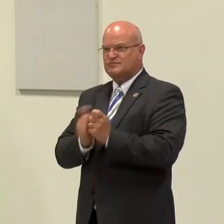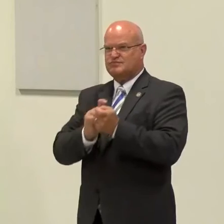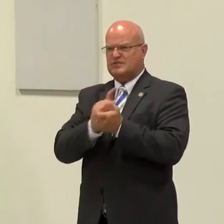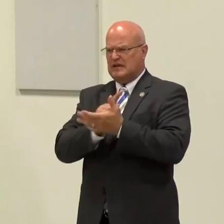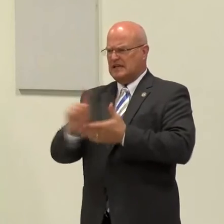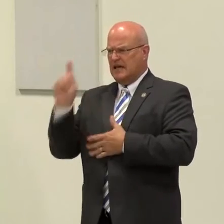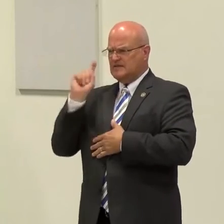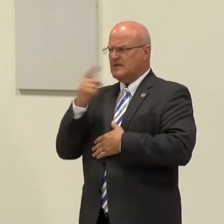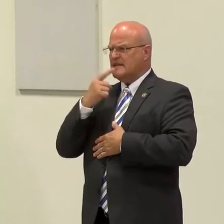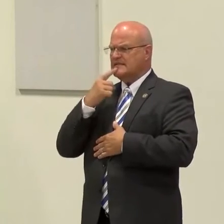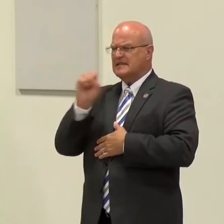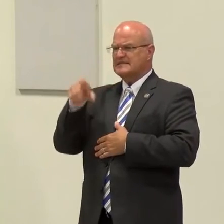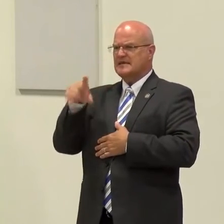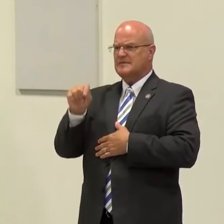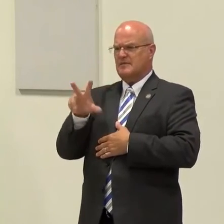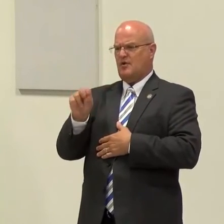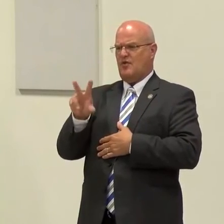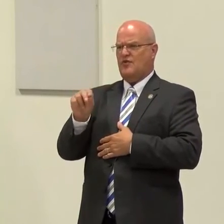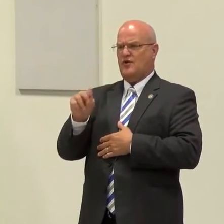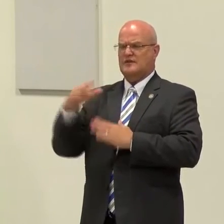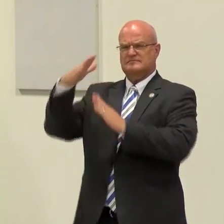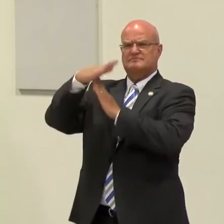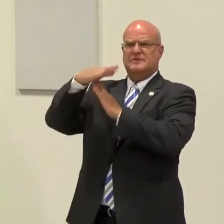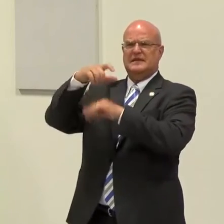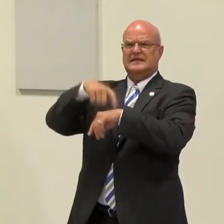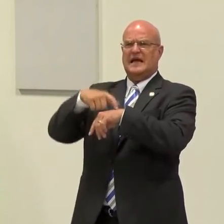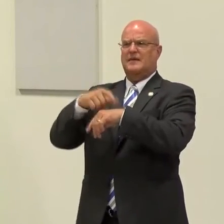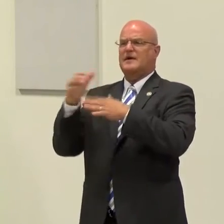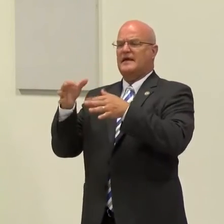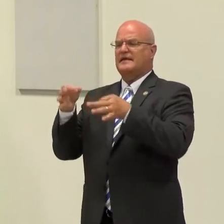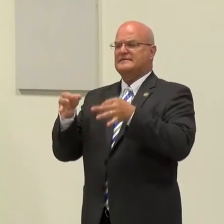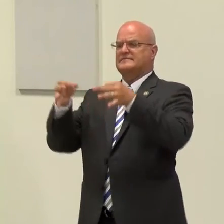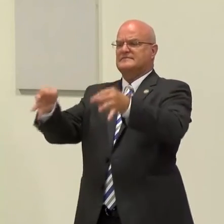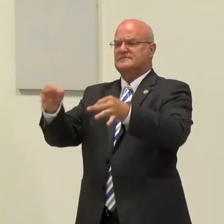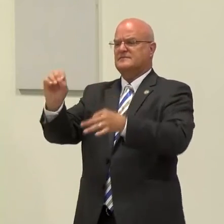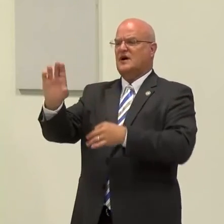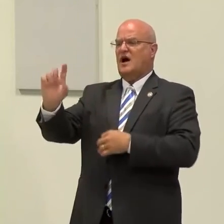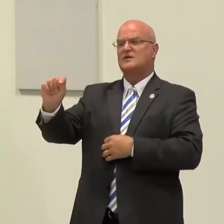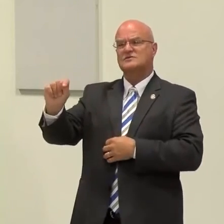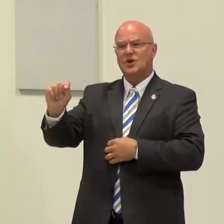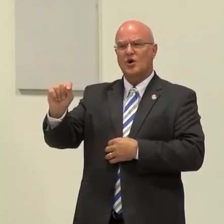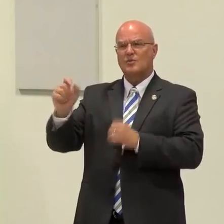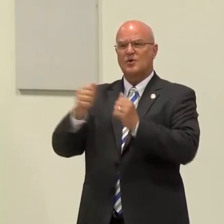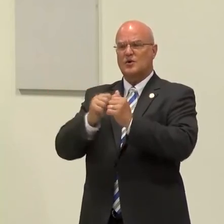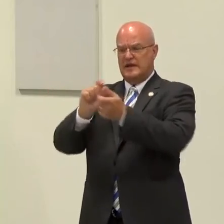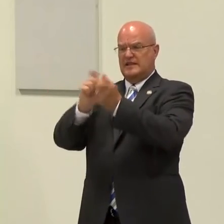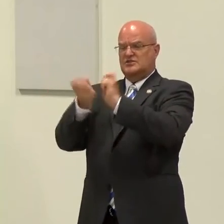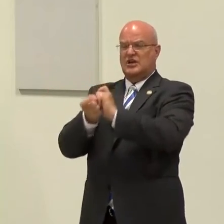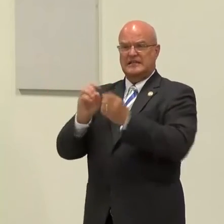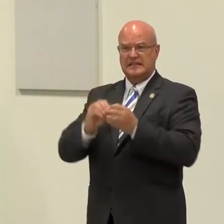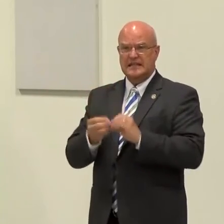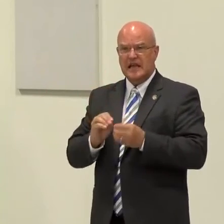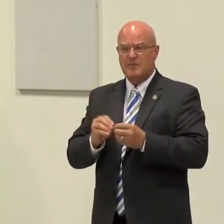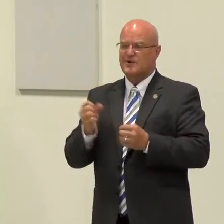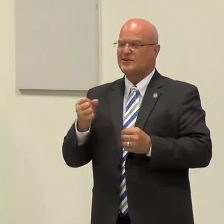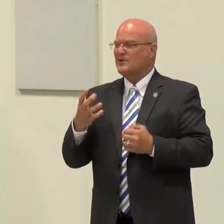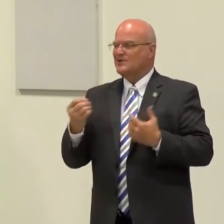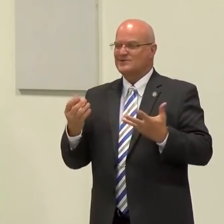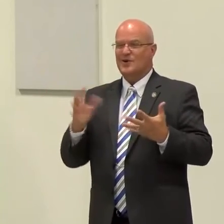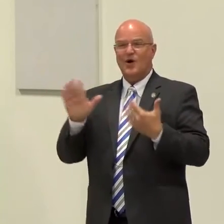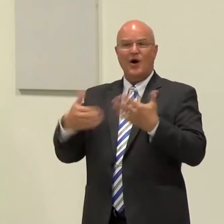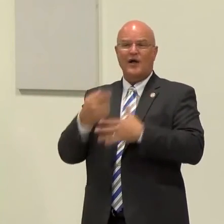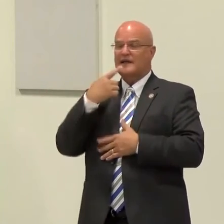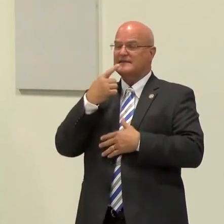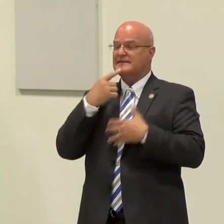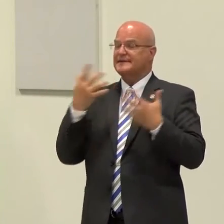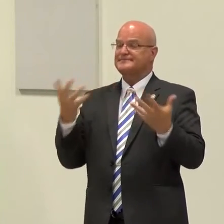was September 30th, peak time, and now they've moved it to October with a change in the numbers. So all